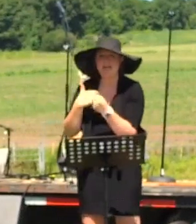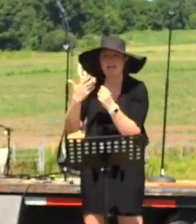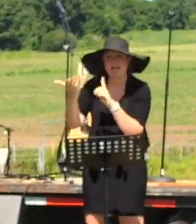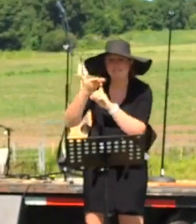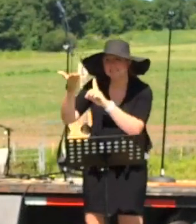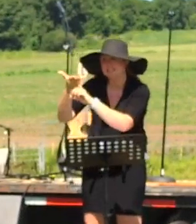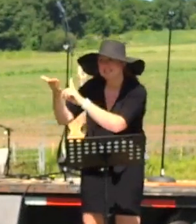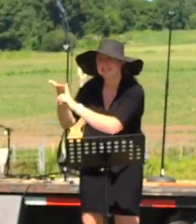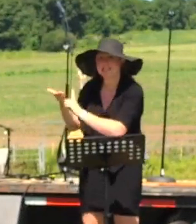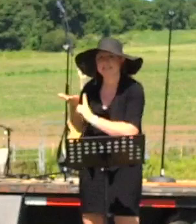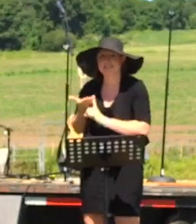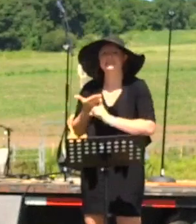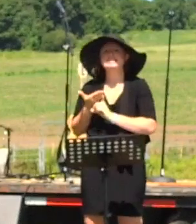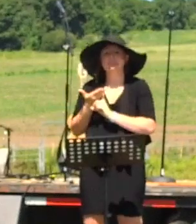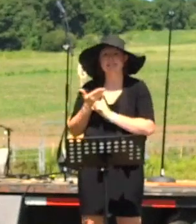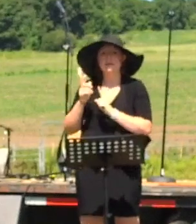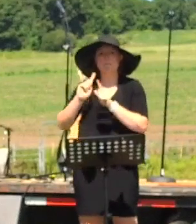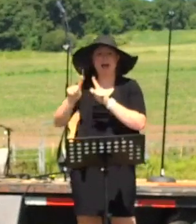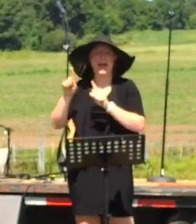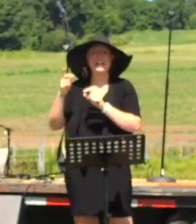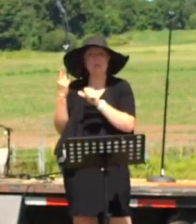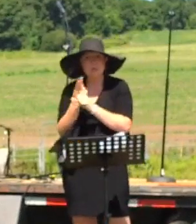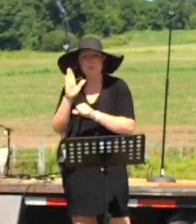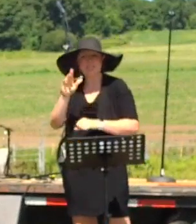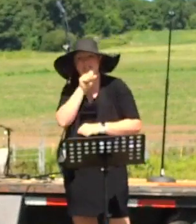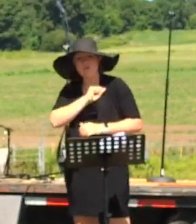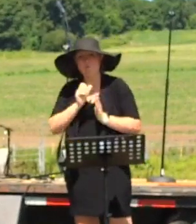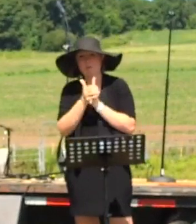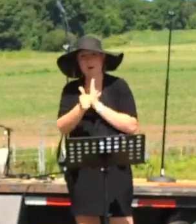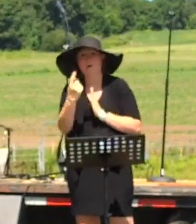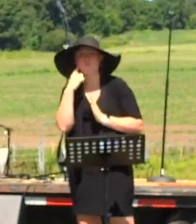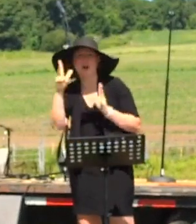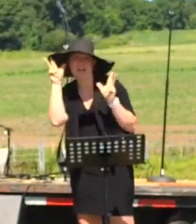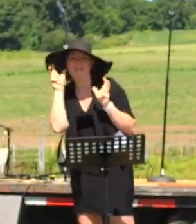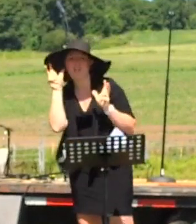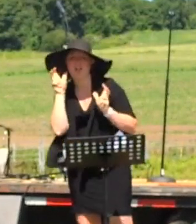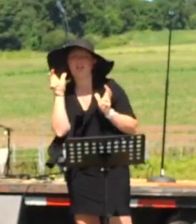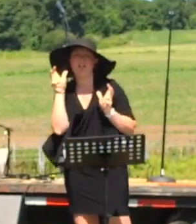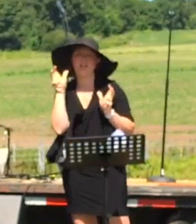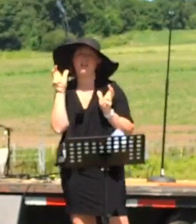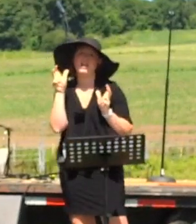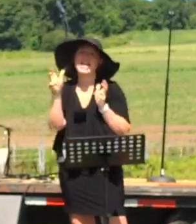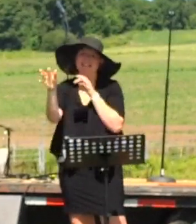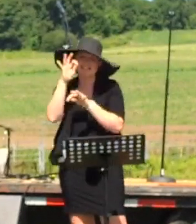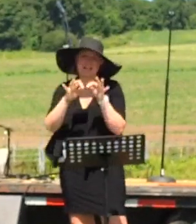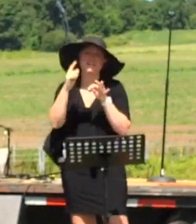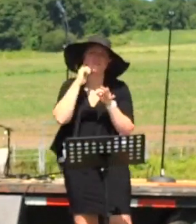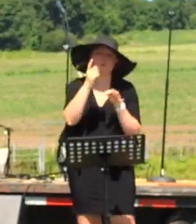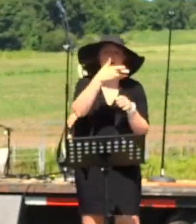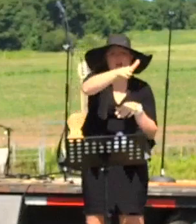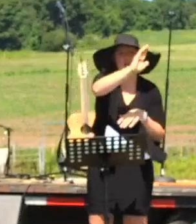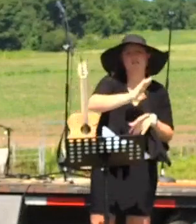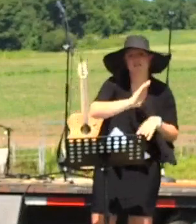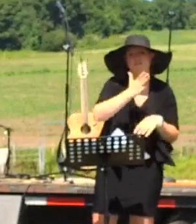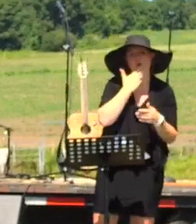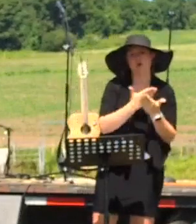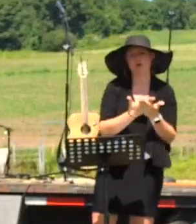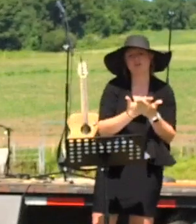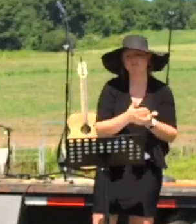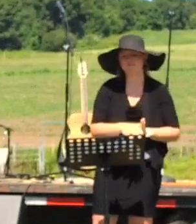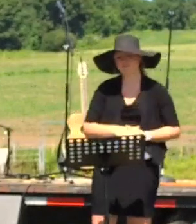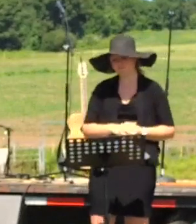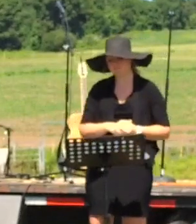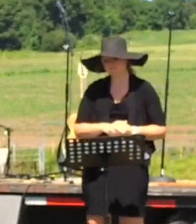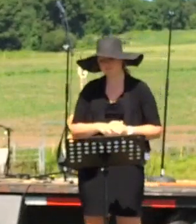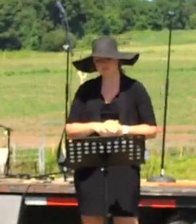getting them together. He just used that superpower for evil rather than for good. So as we